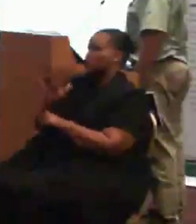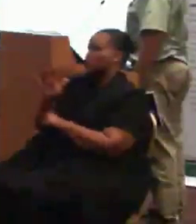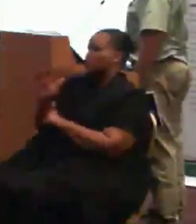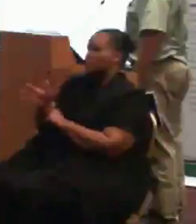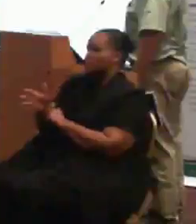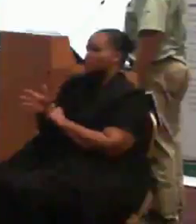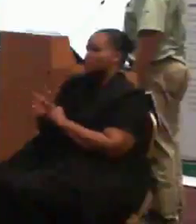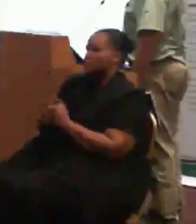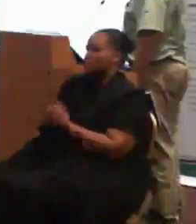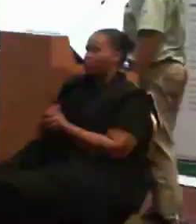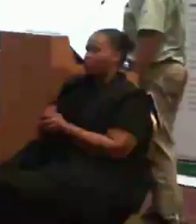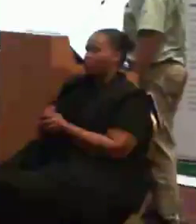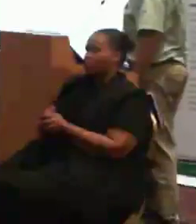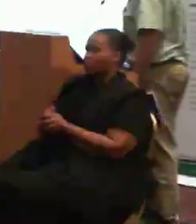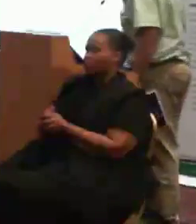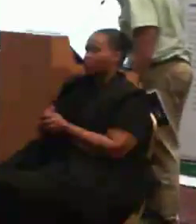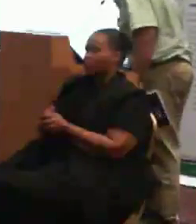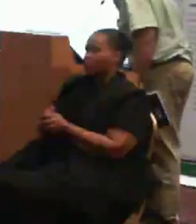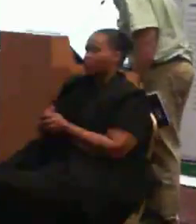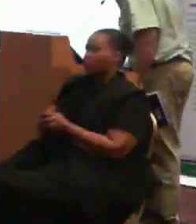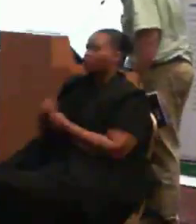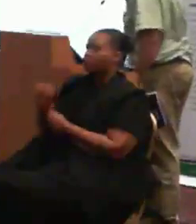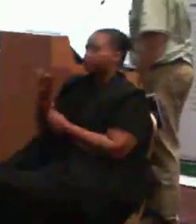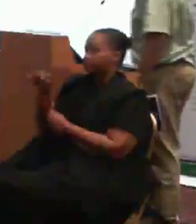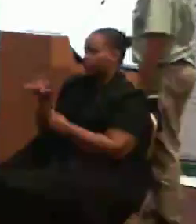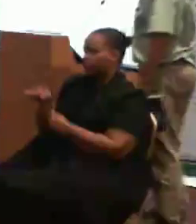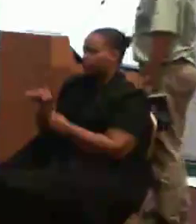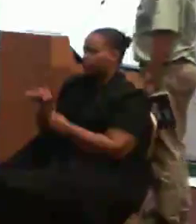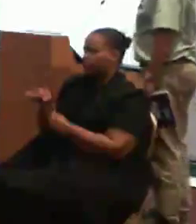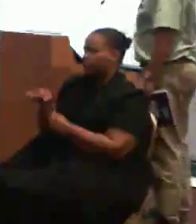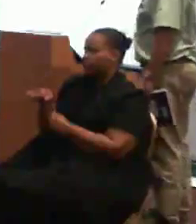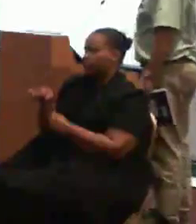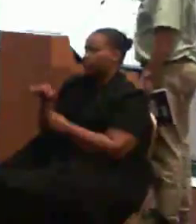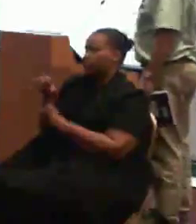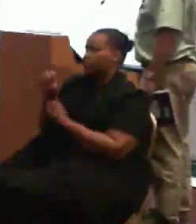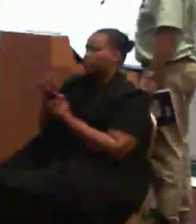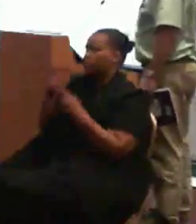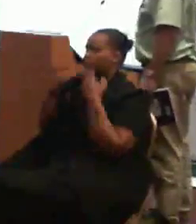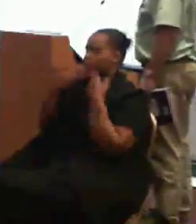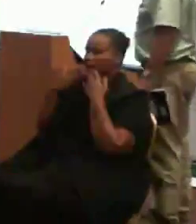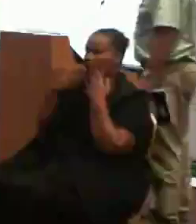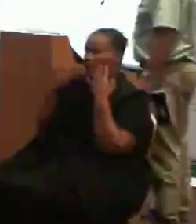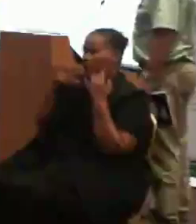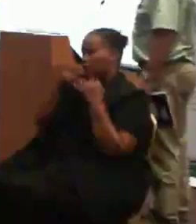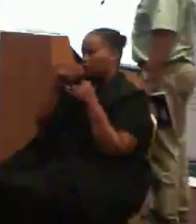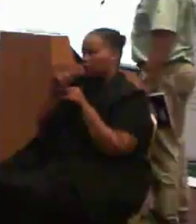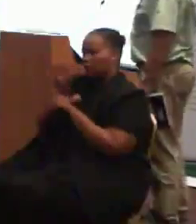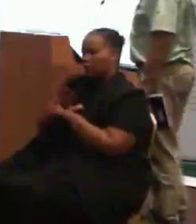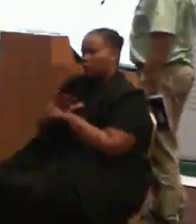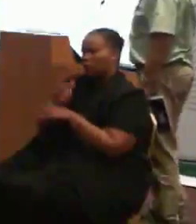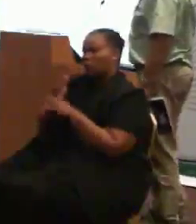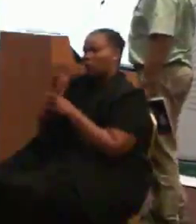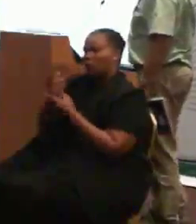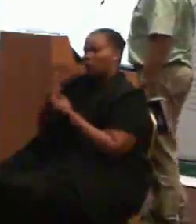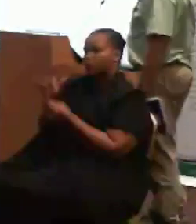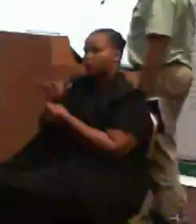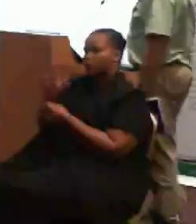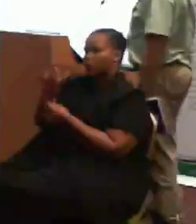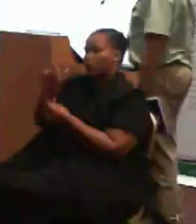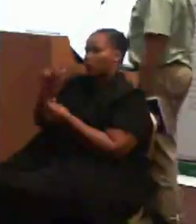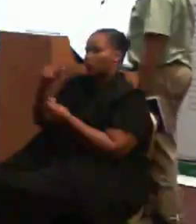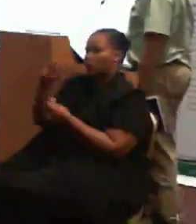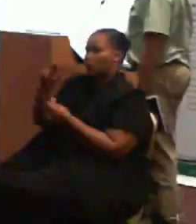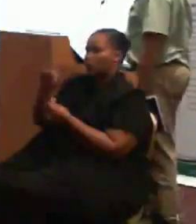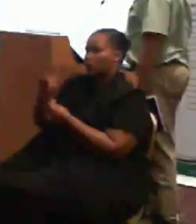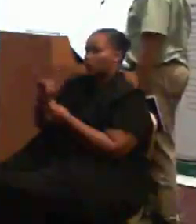the truth and the whole truth? Yes, ma'am. All right, thank you very much. Please state your full name and your designation as Agri Northern